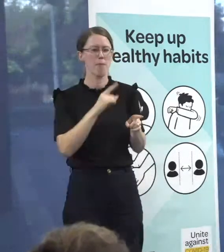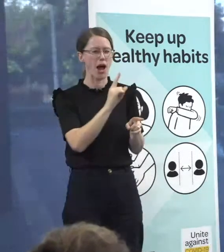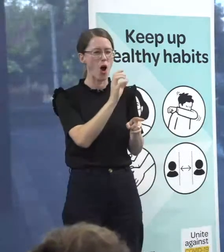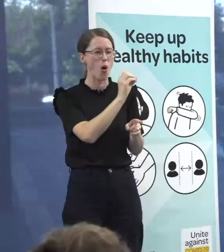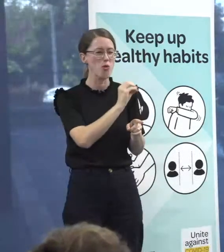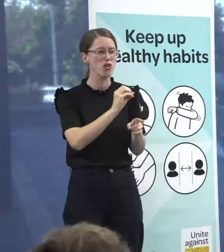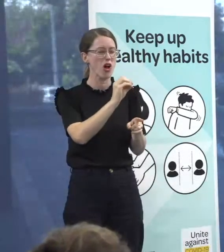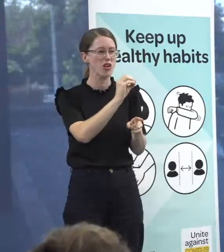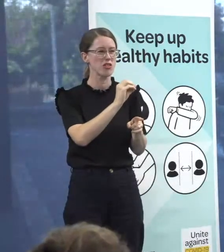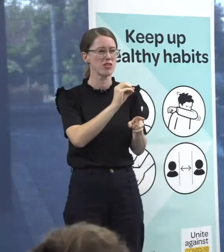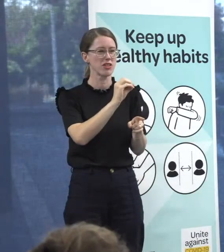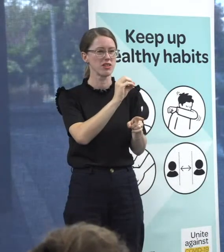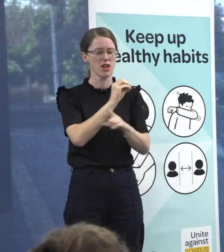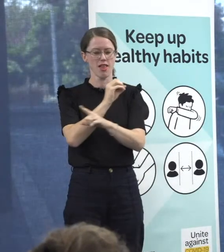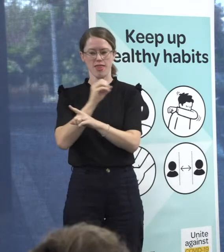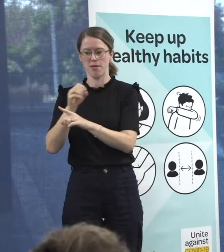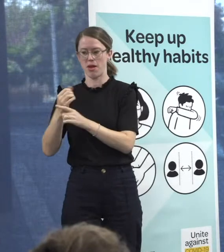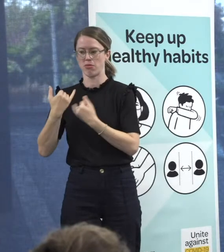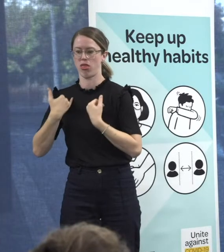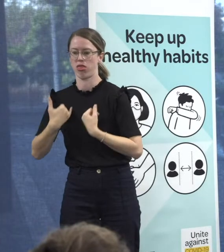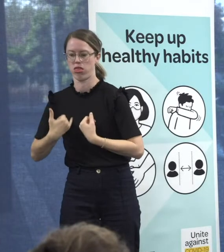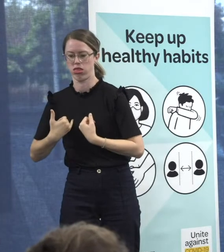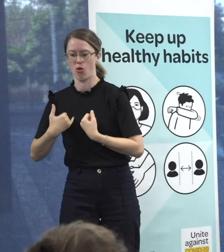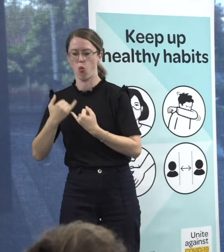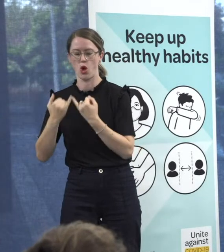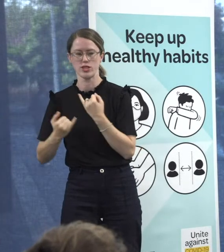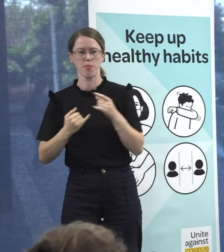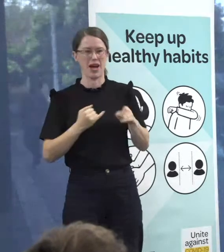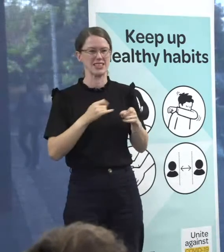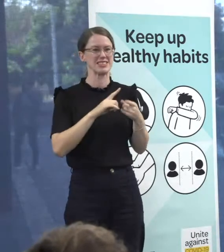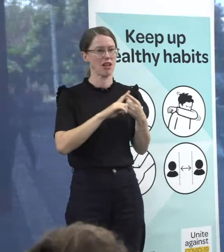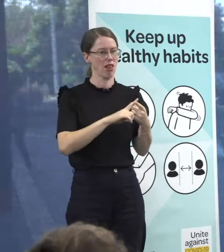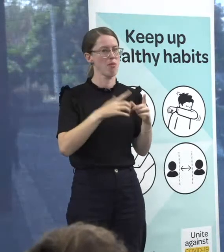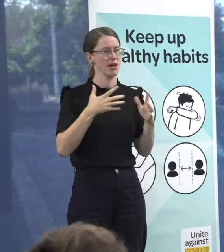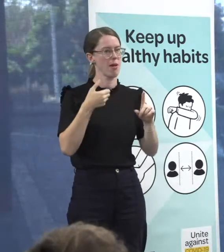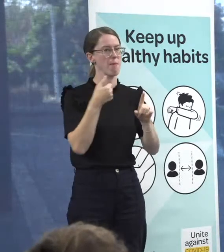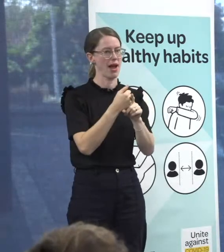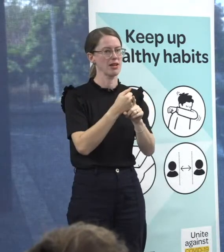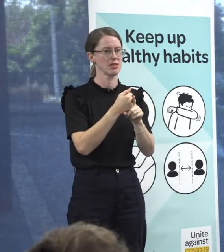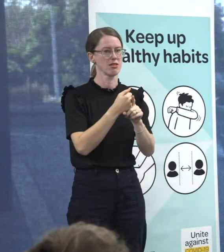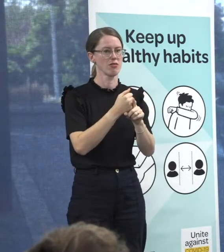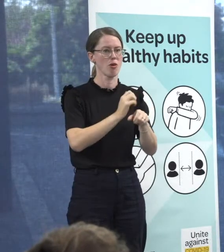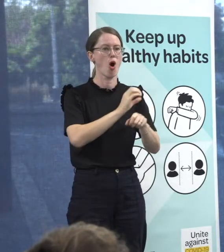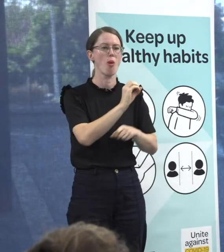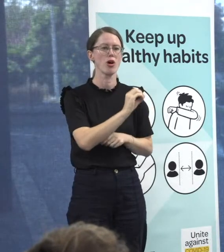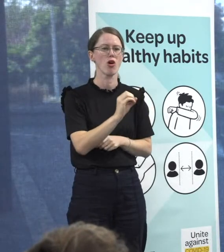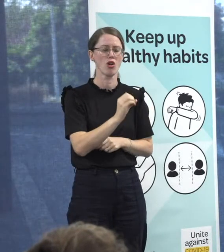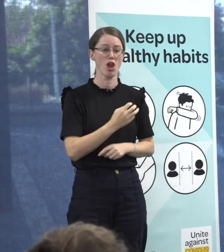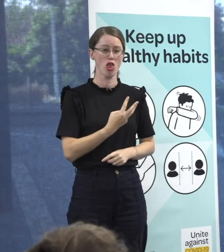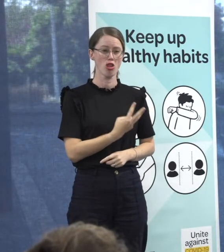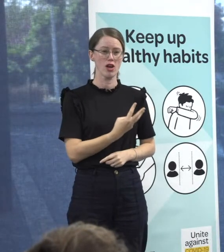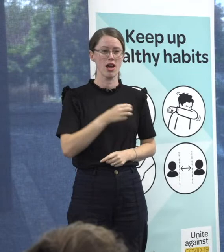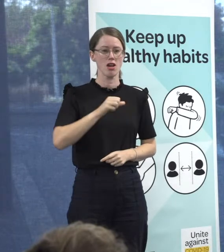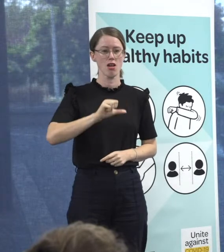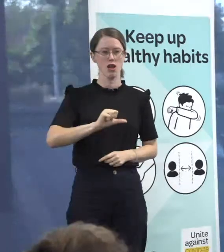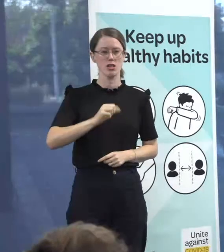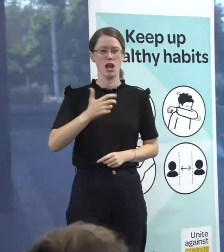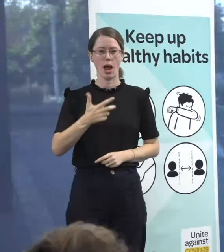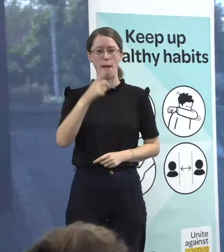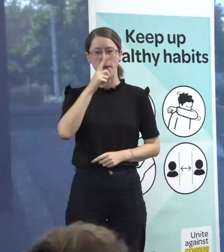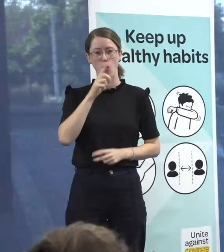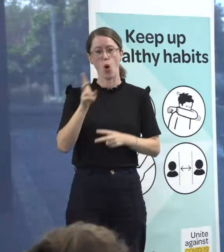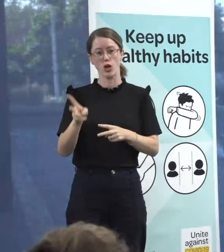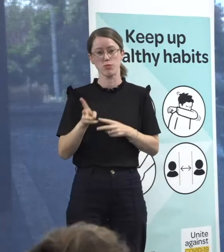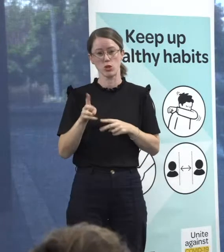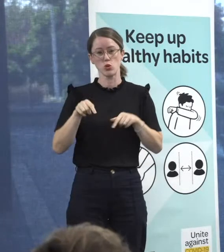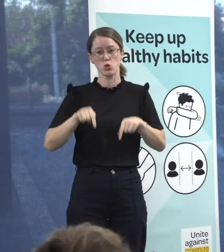in terms of the severity of illness is still visible, and we've got 398 people in hospital around the country today, and